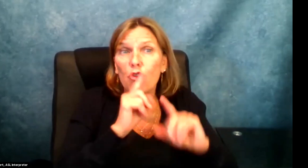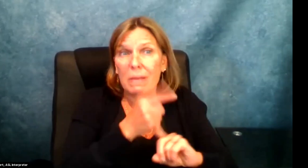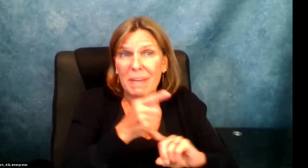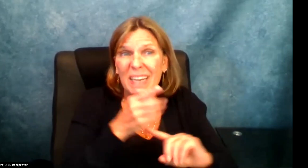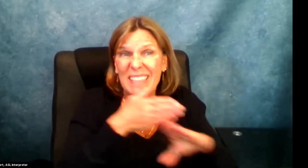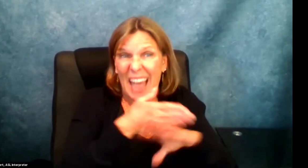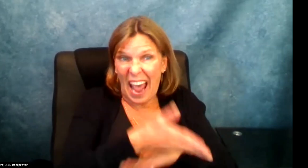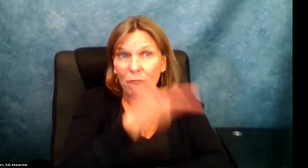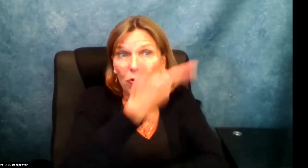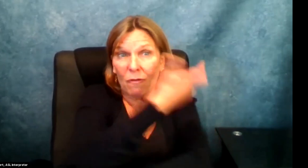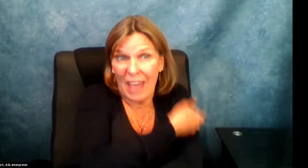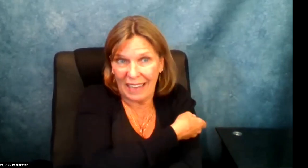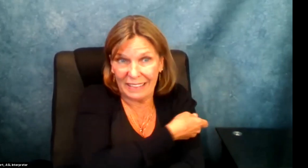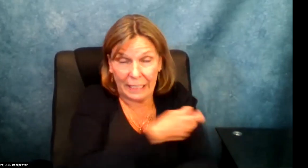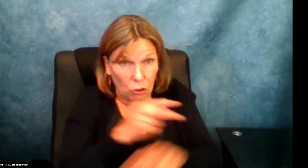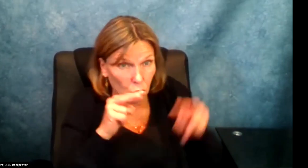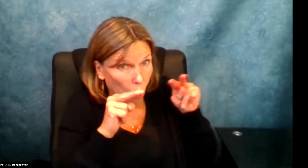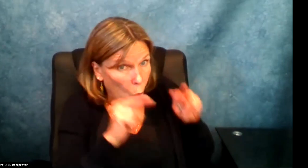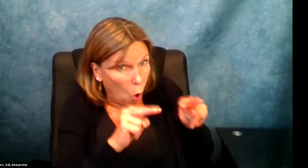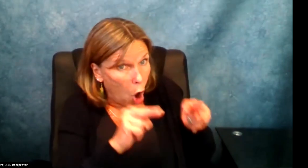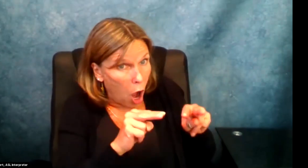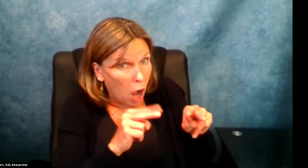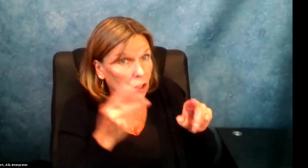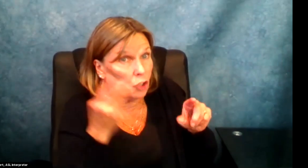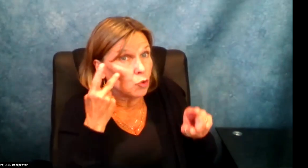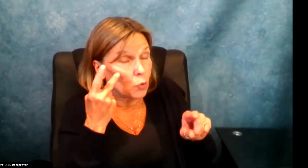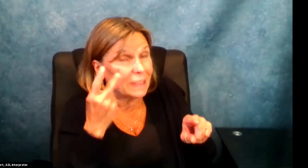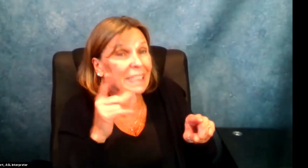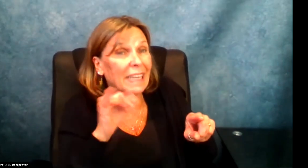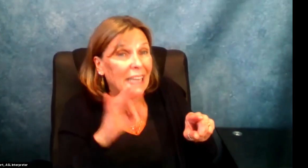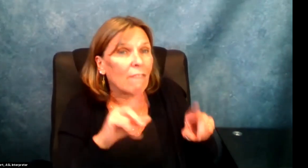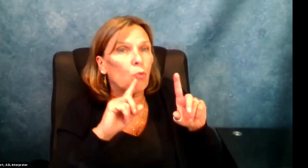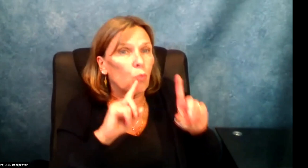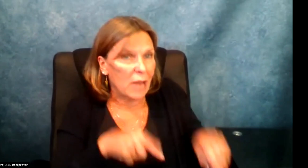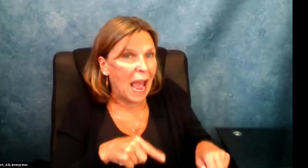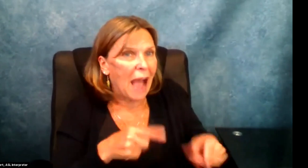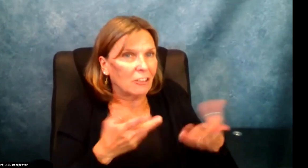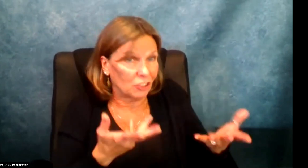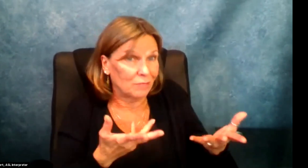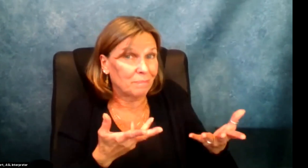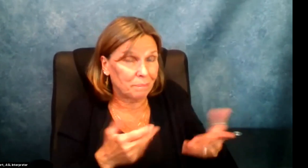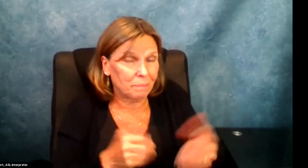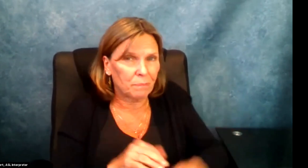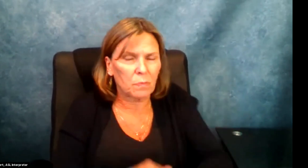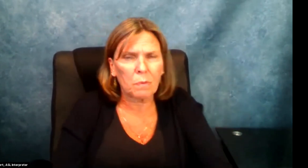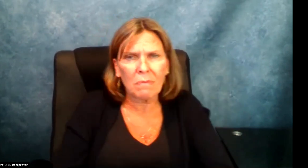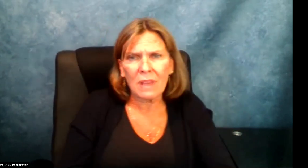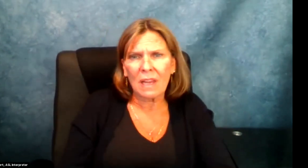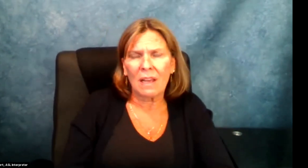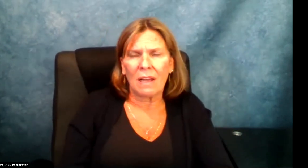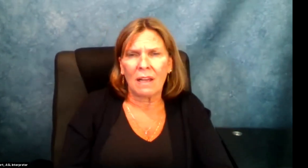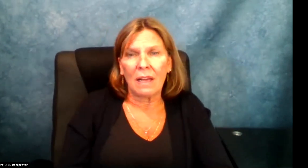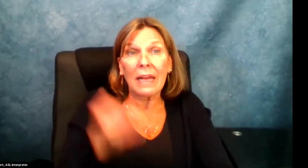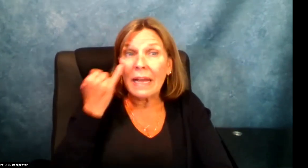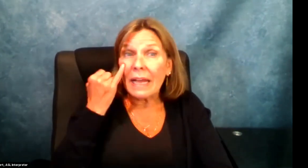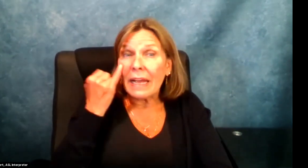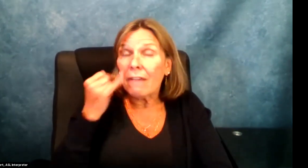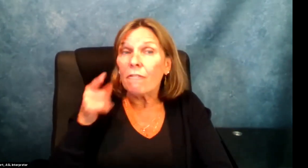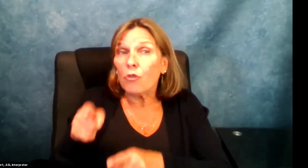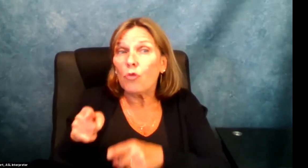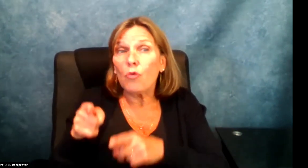that you're at any more risk for having a severe allergic reaction than anybody else. If you have had an allergic reaction